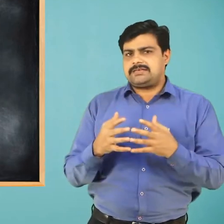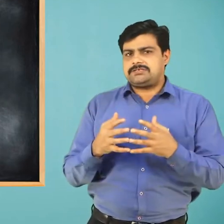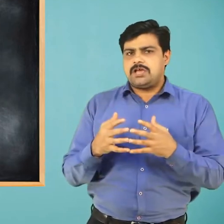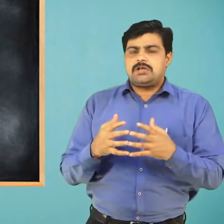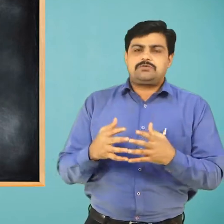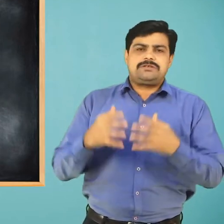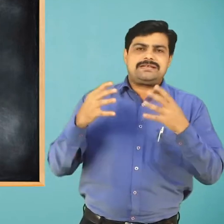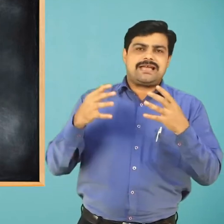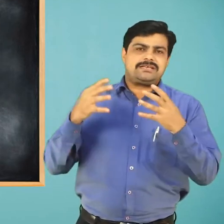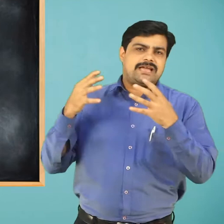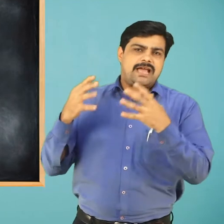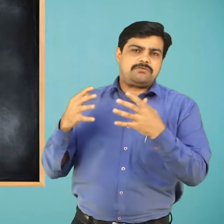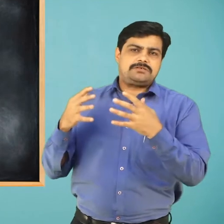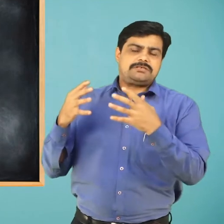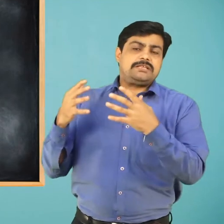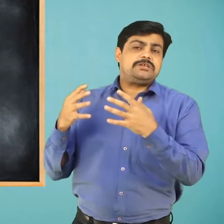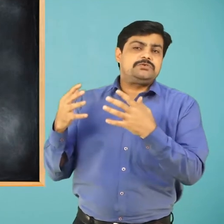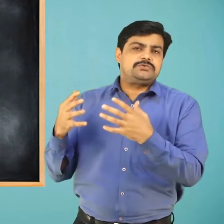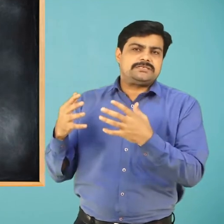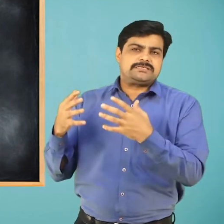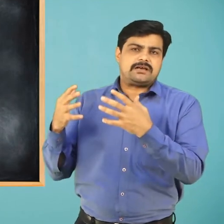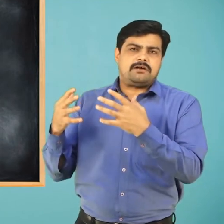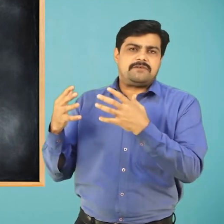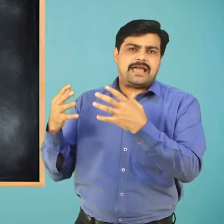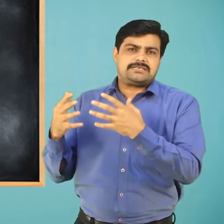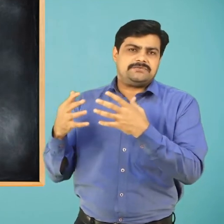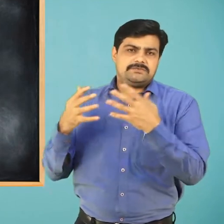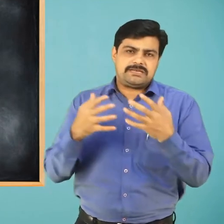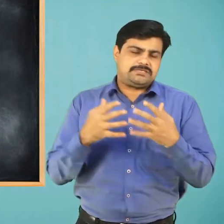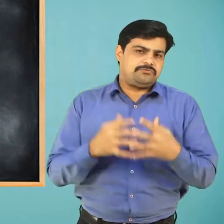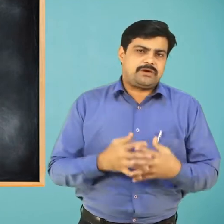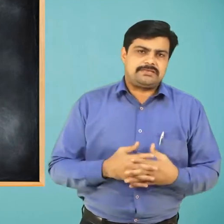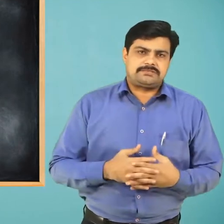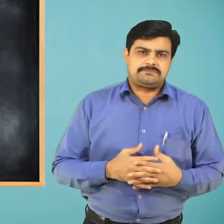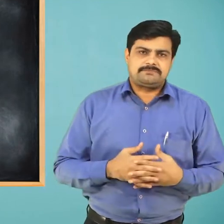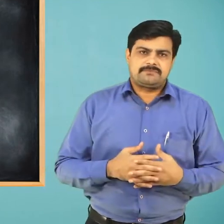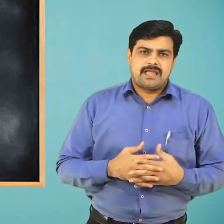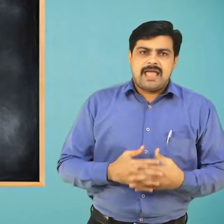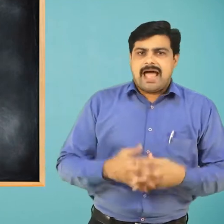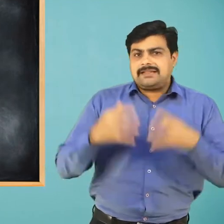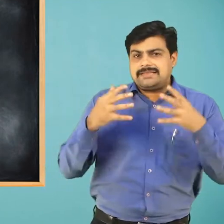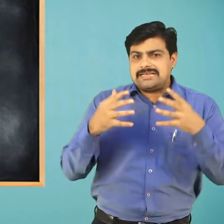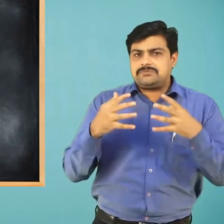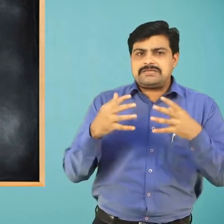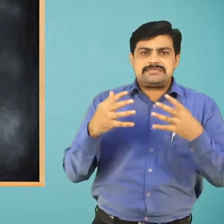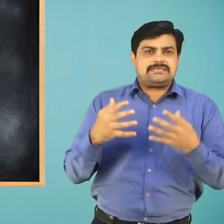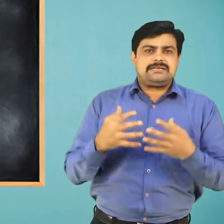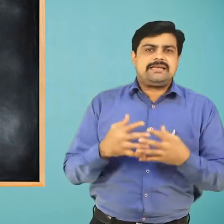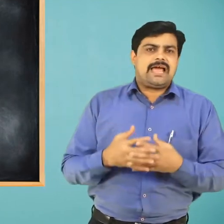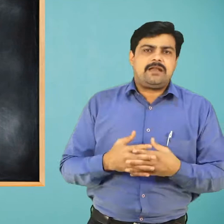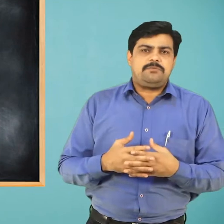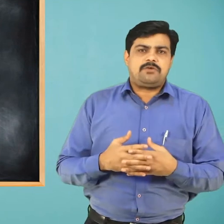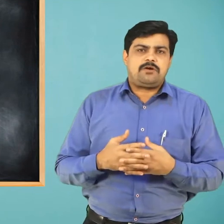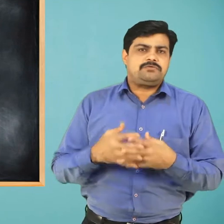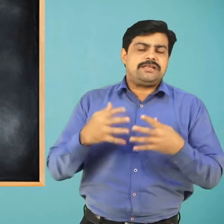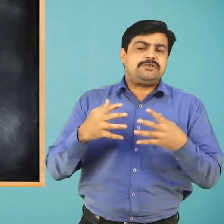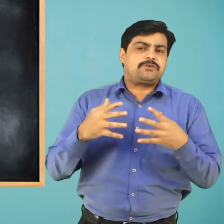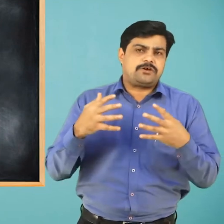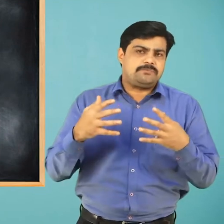techniques to detect errors in the uses of active and passive voice, and these will certainly help you out in your